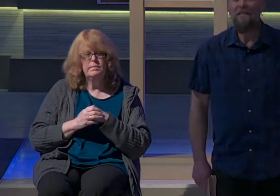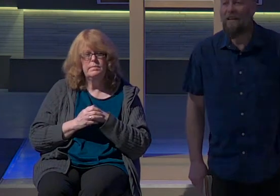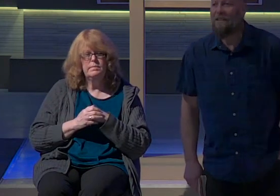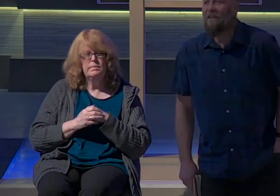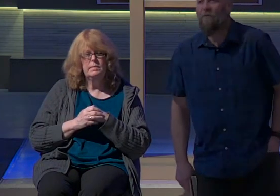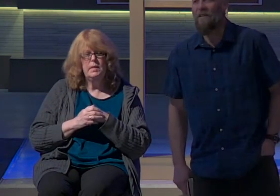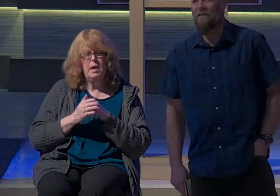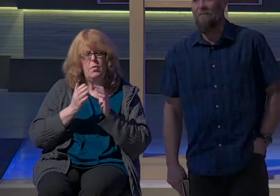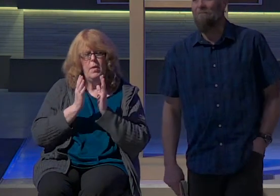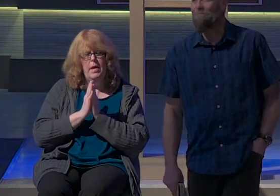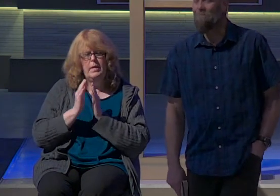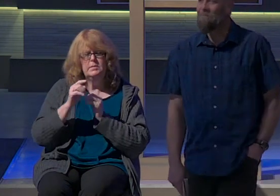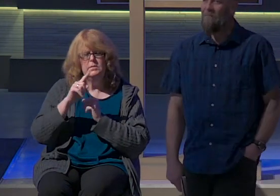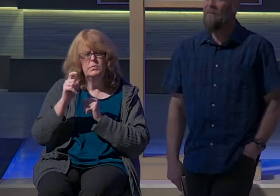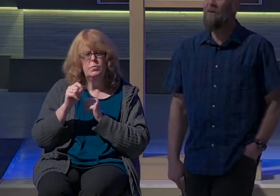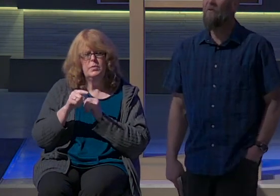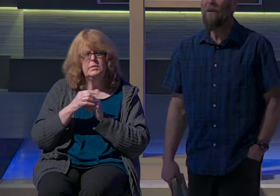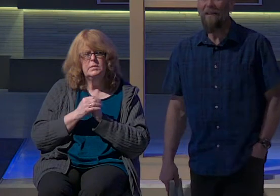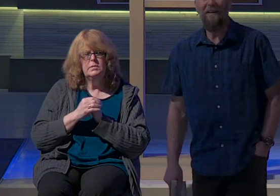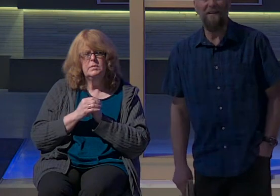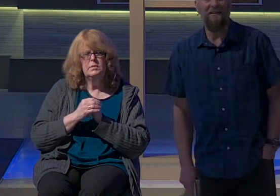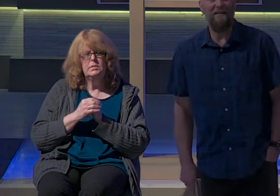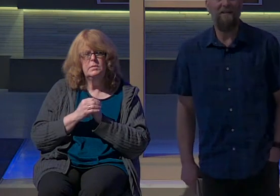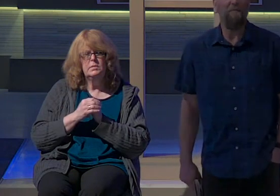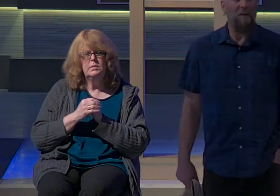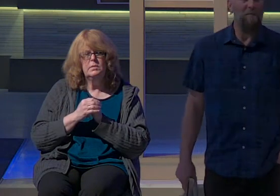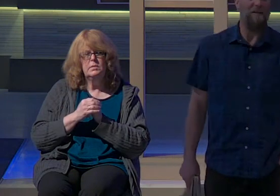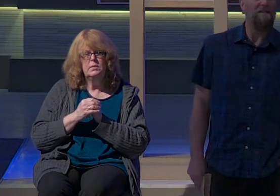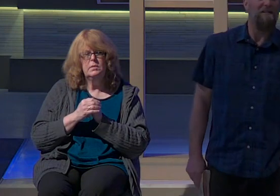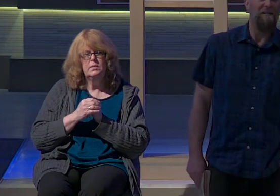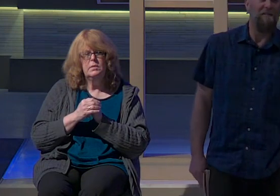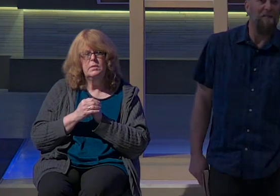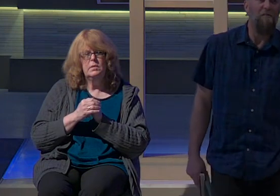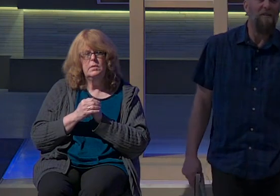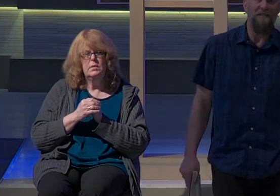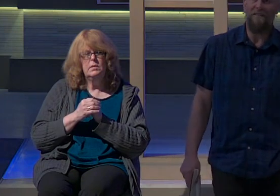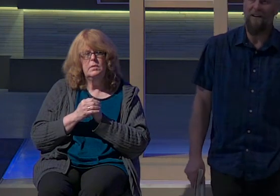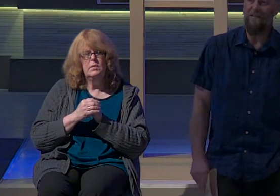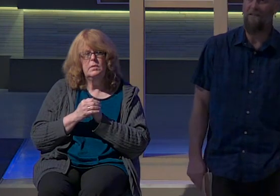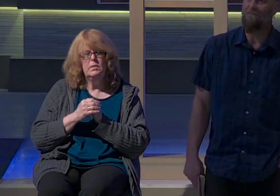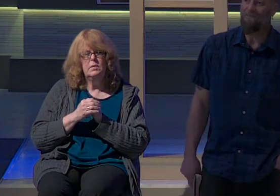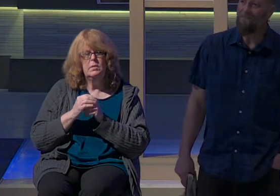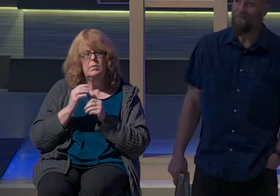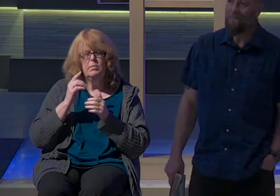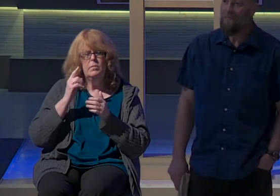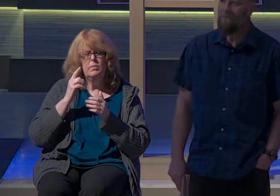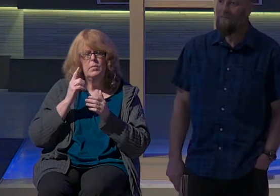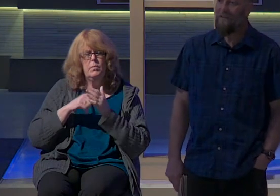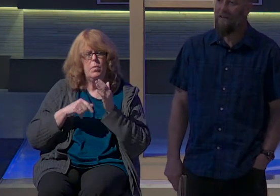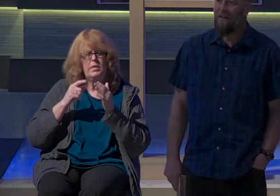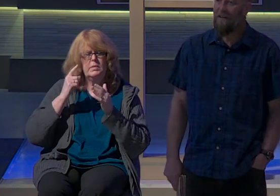let me just ask a question. What is the purpose of humans in general?